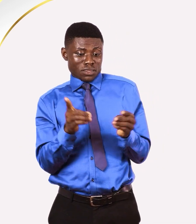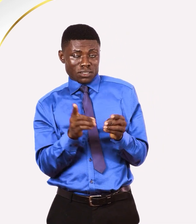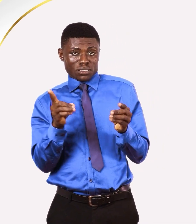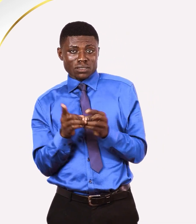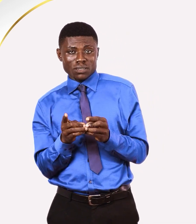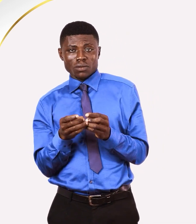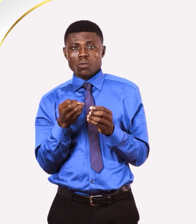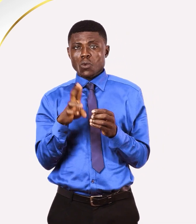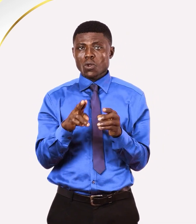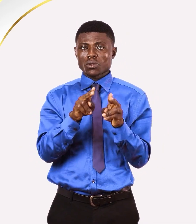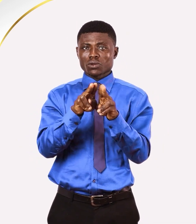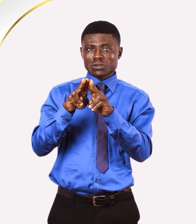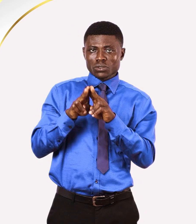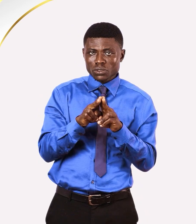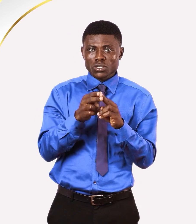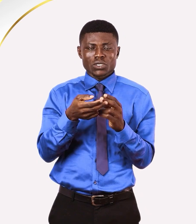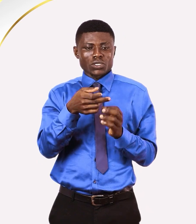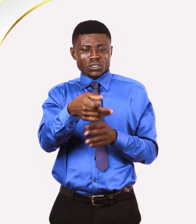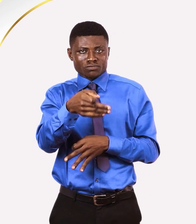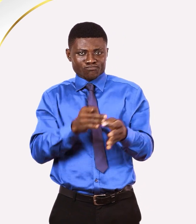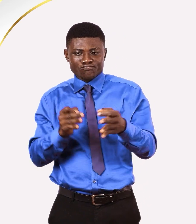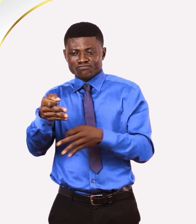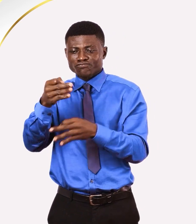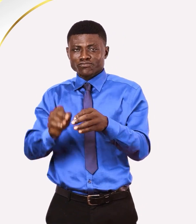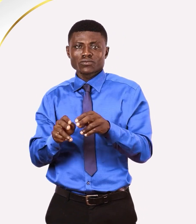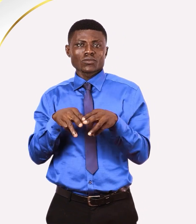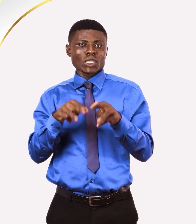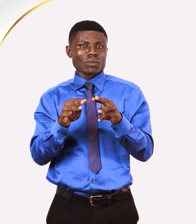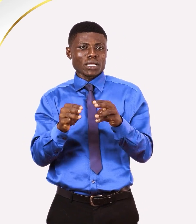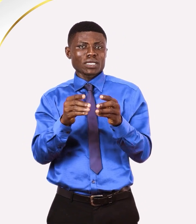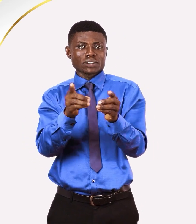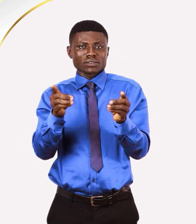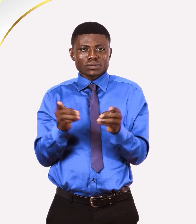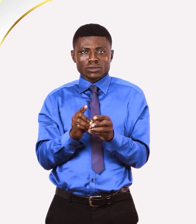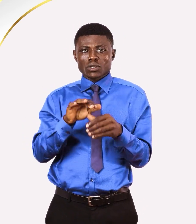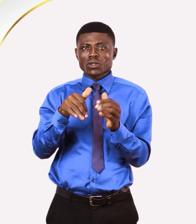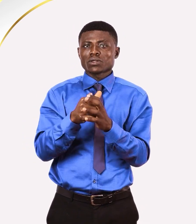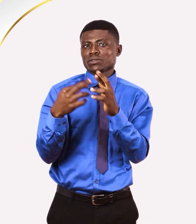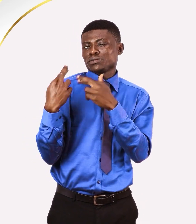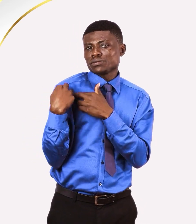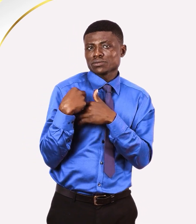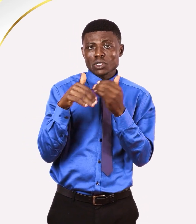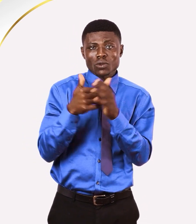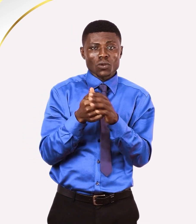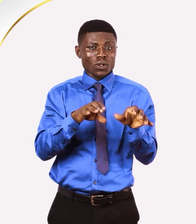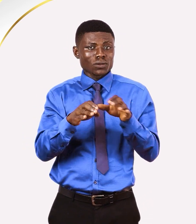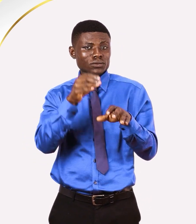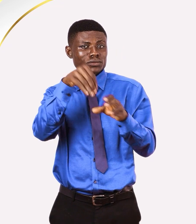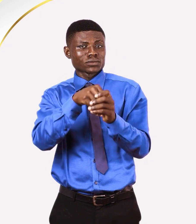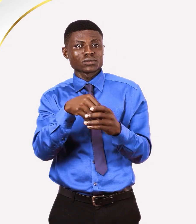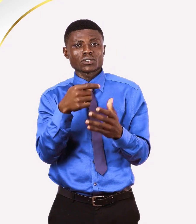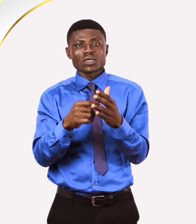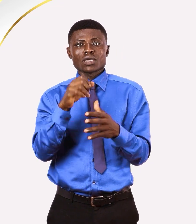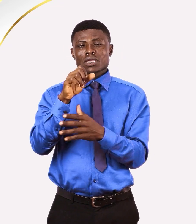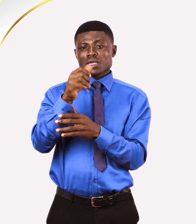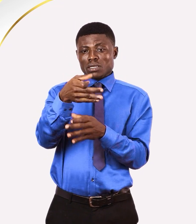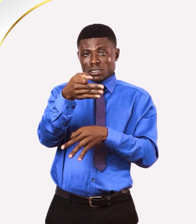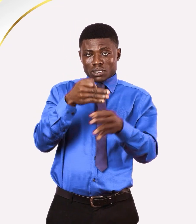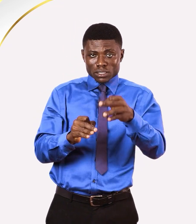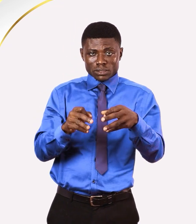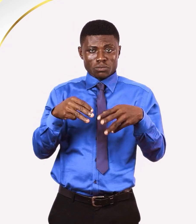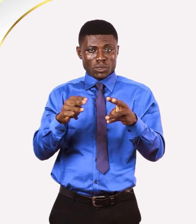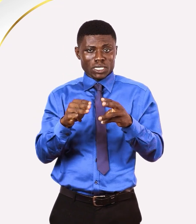Department or unit, exchanges and markets department, responsibilities or activities. The